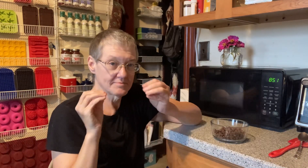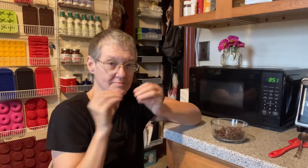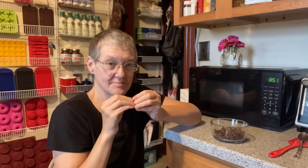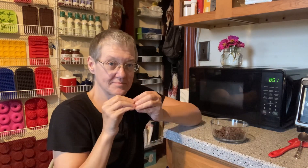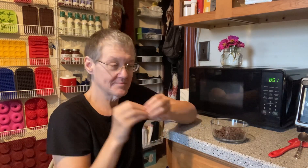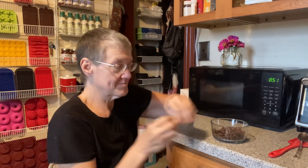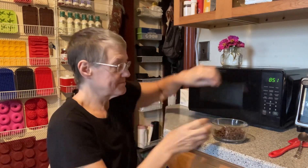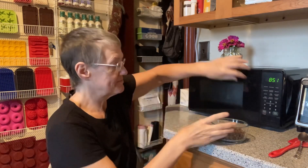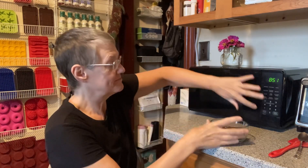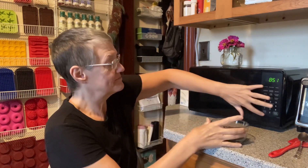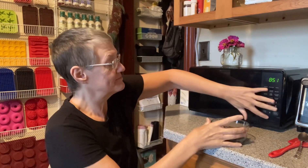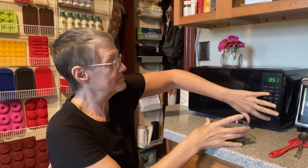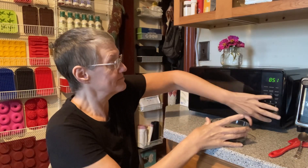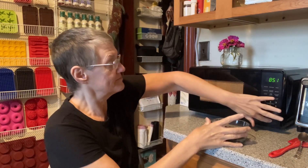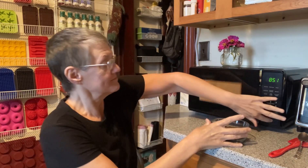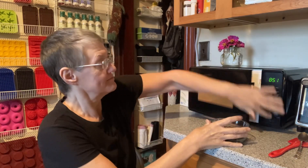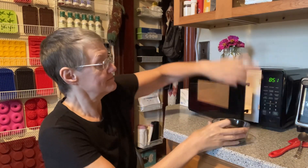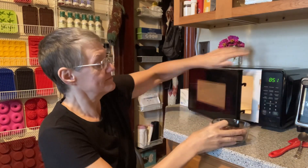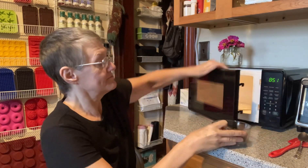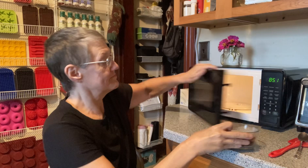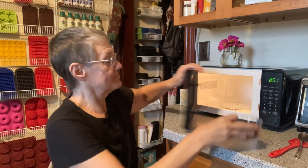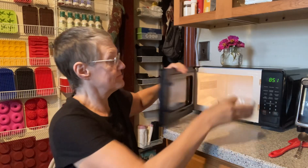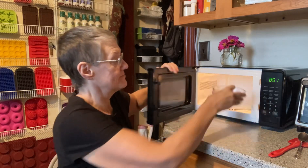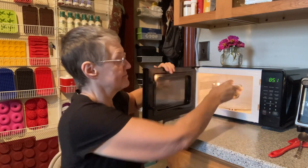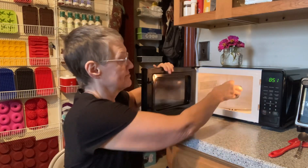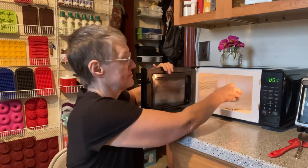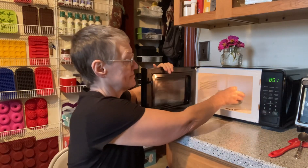I'm going to heat it 30 seconds more.